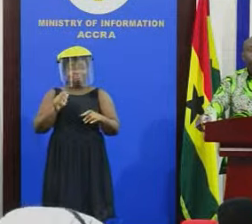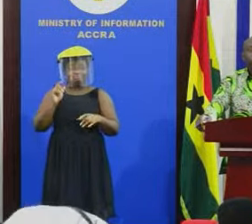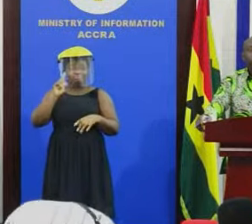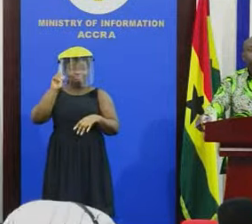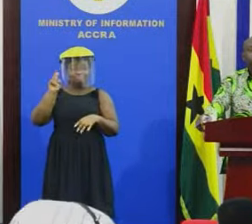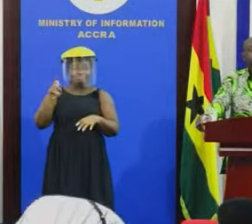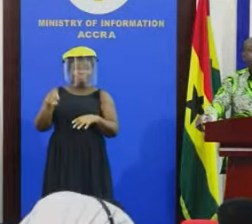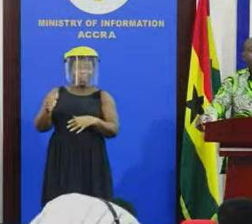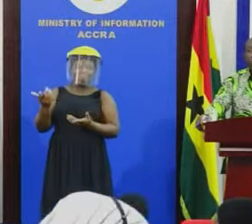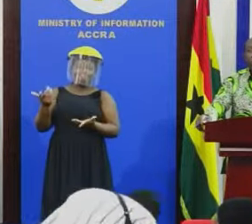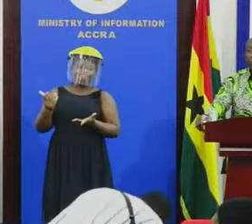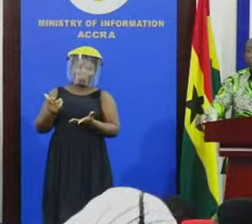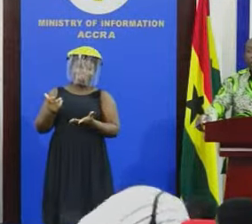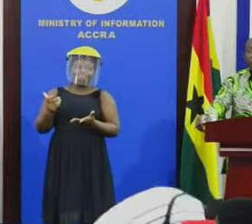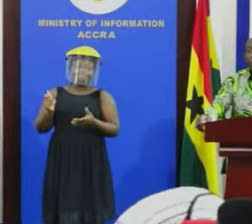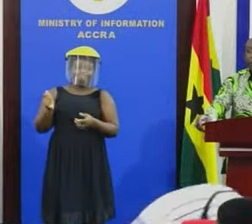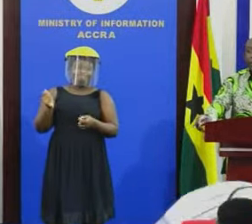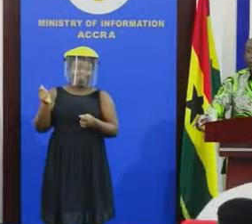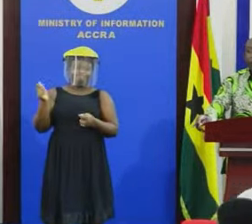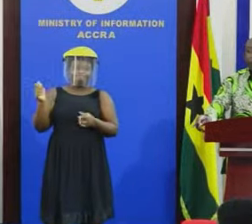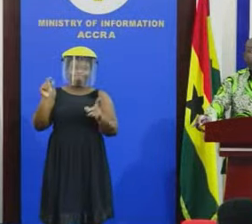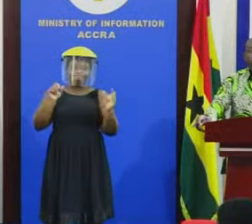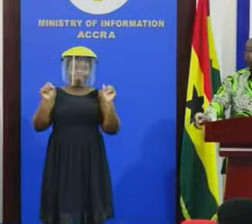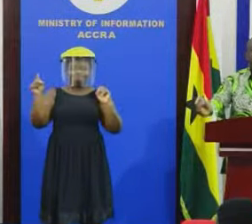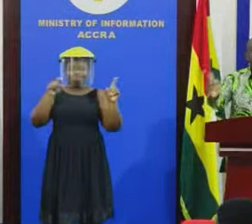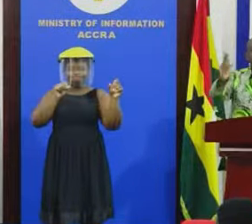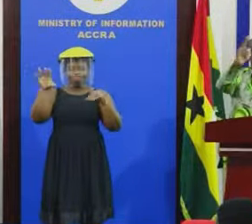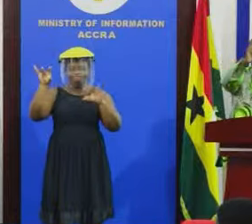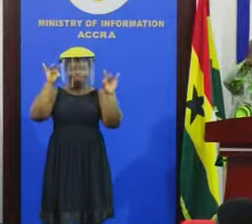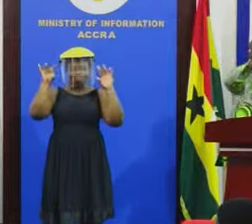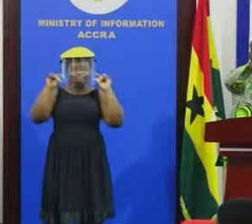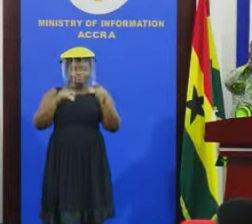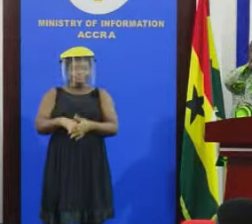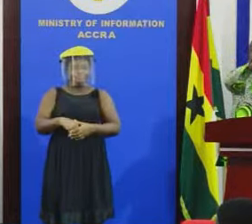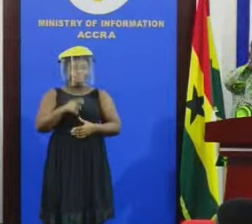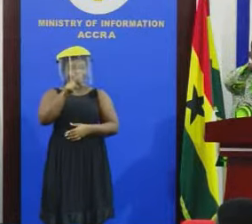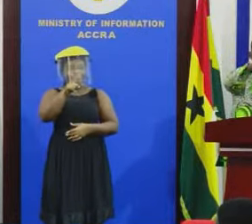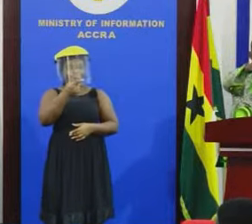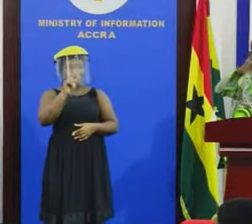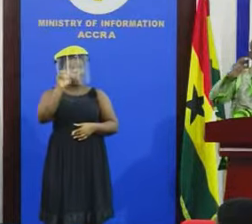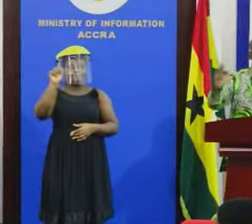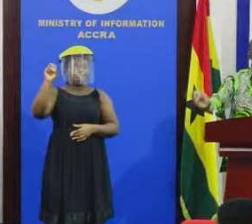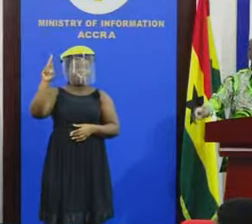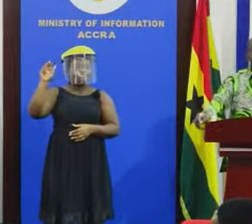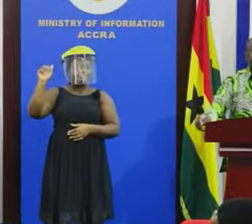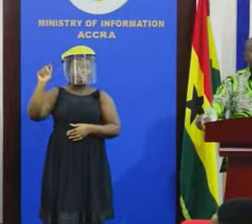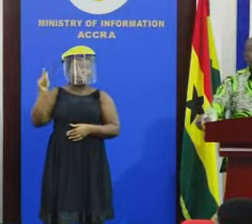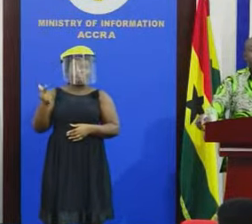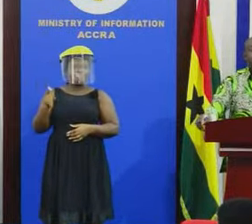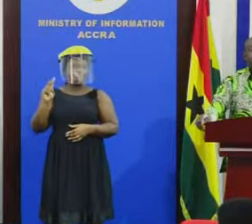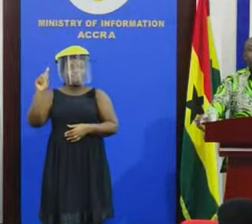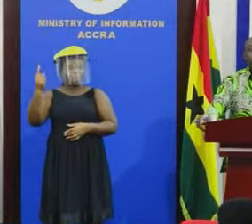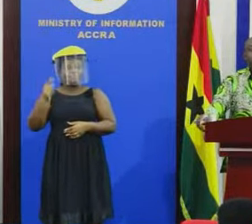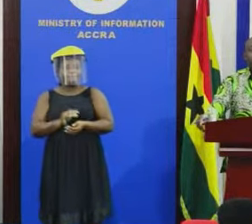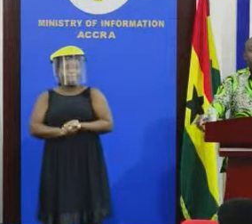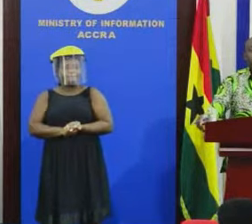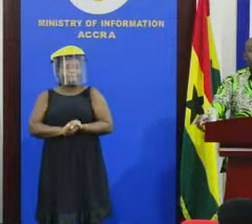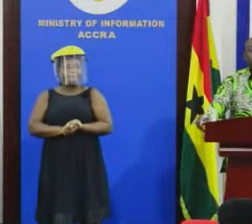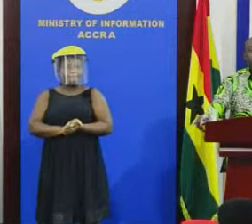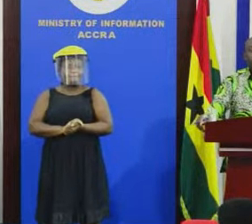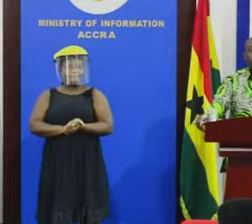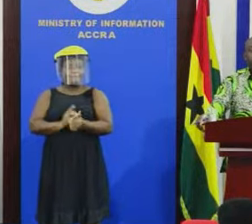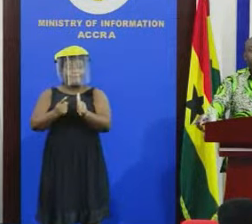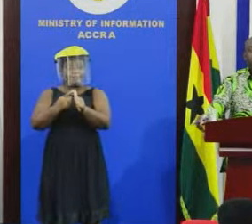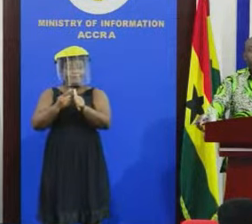to you, and then we will have your questions. I'll go to Sarah first. She's